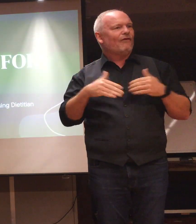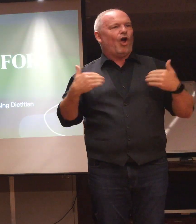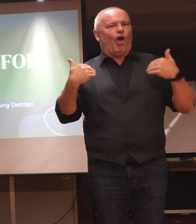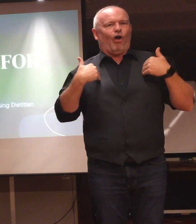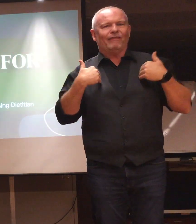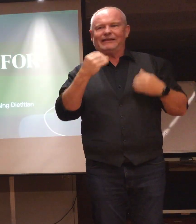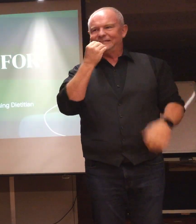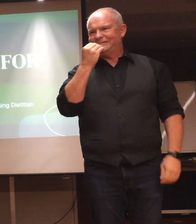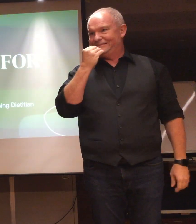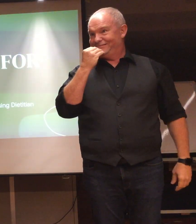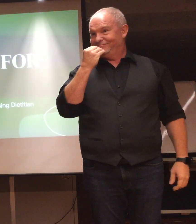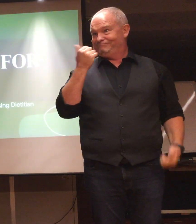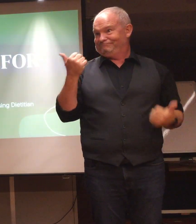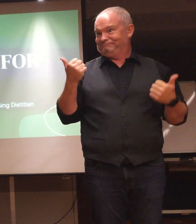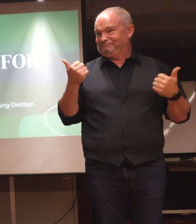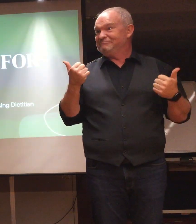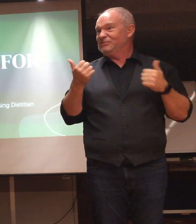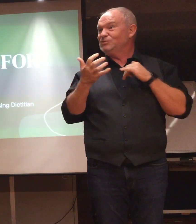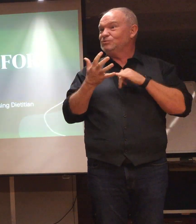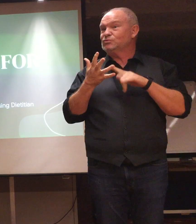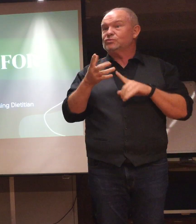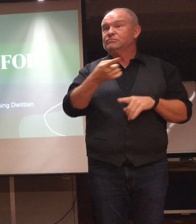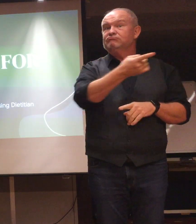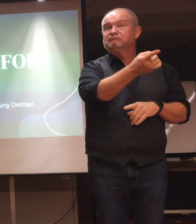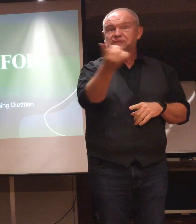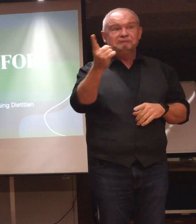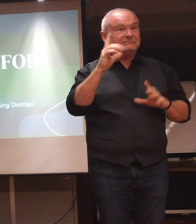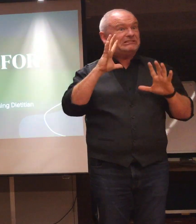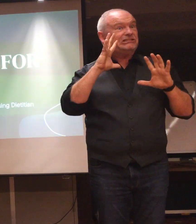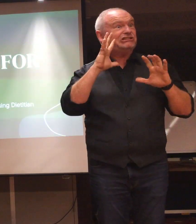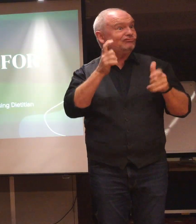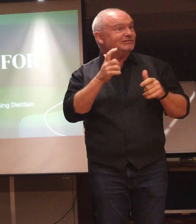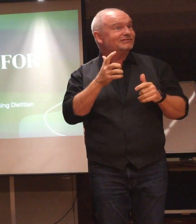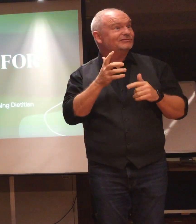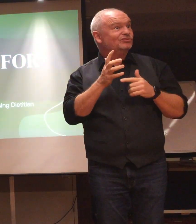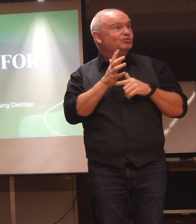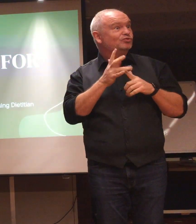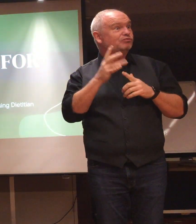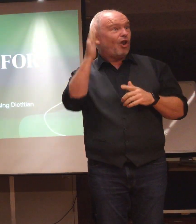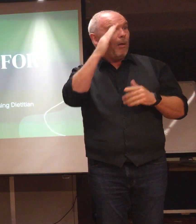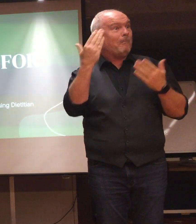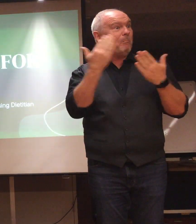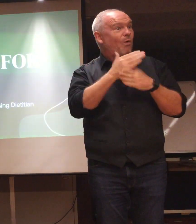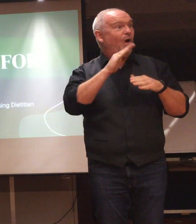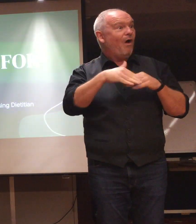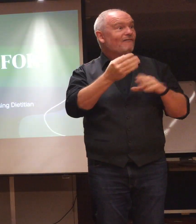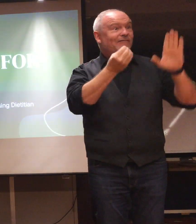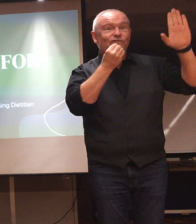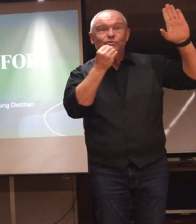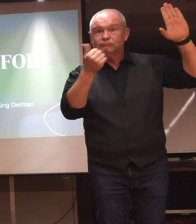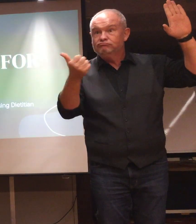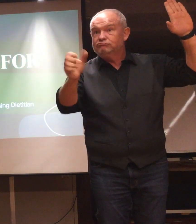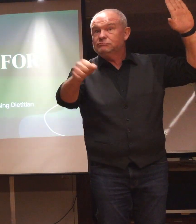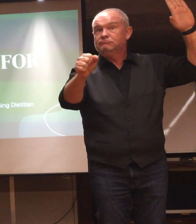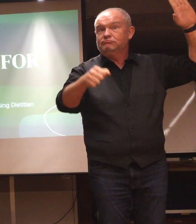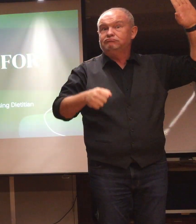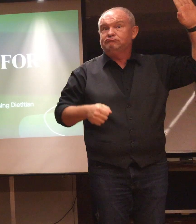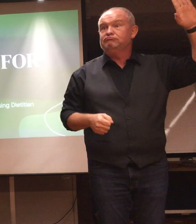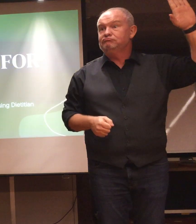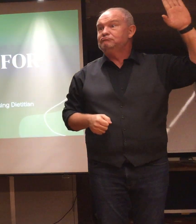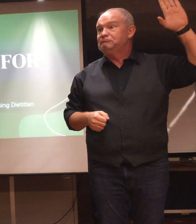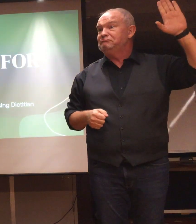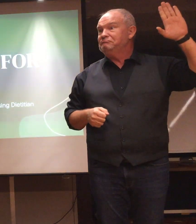healthy eating. So is anyone keen to learn more about healthy eating?